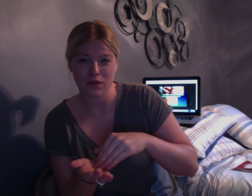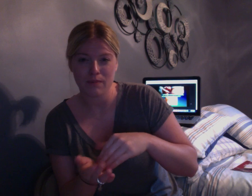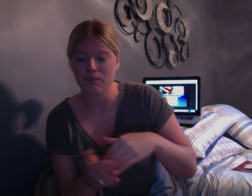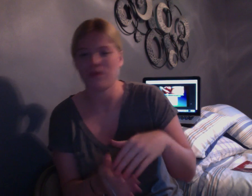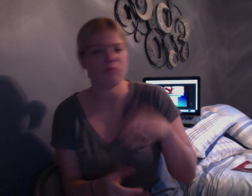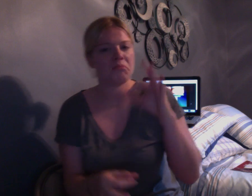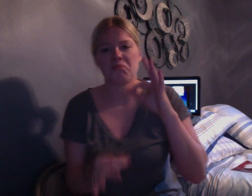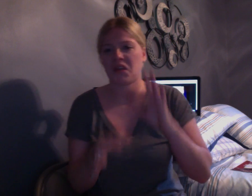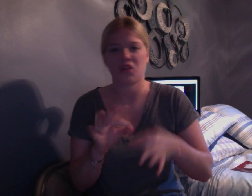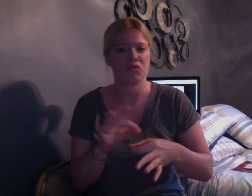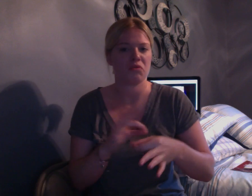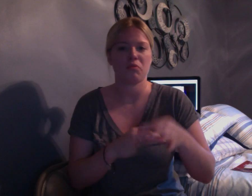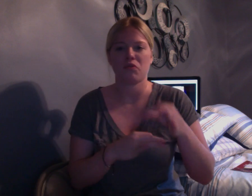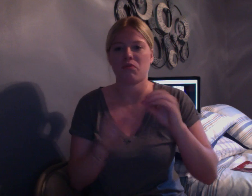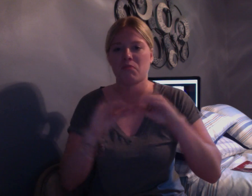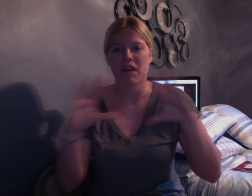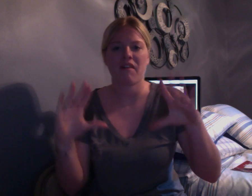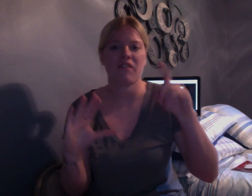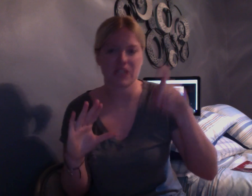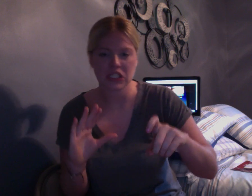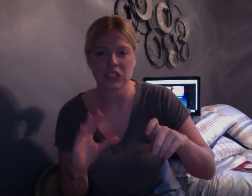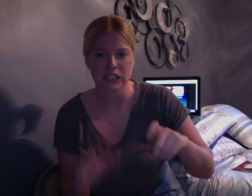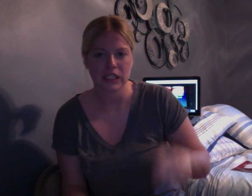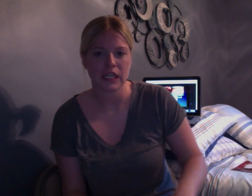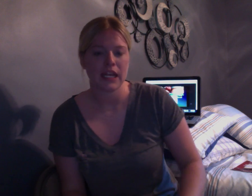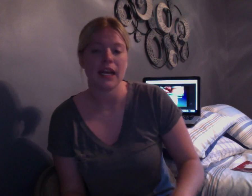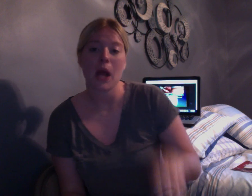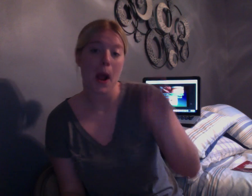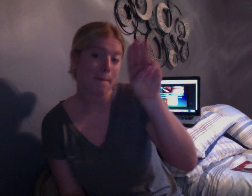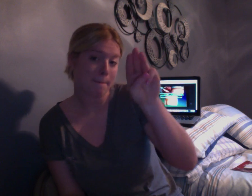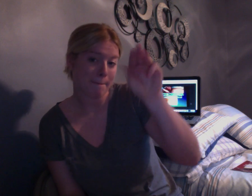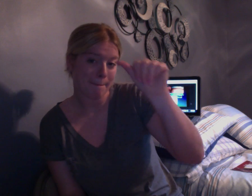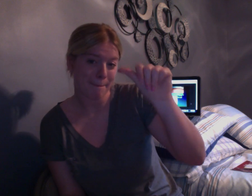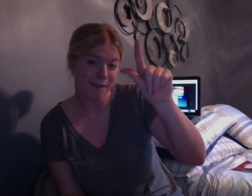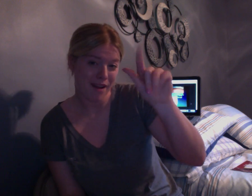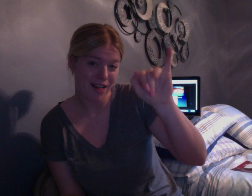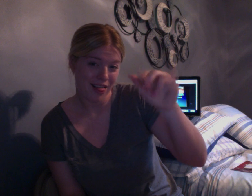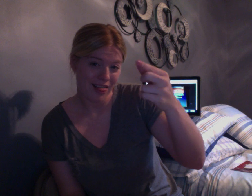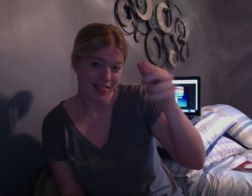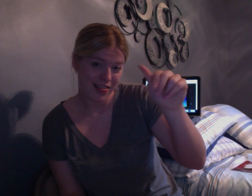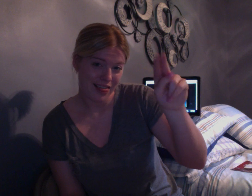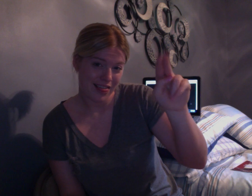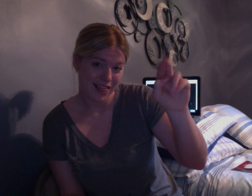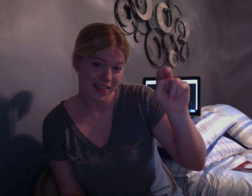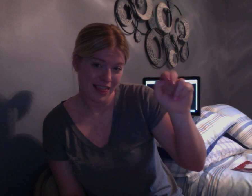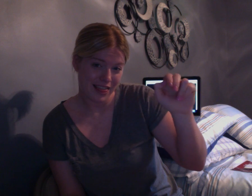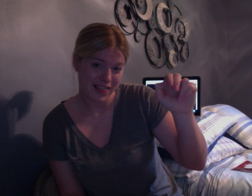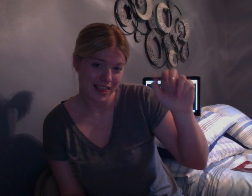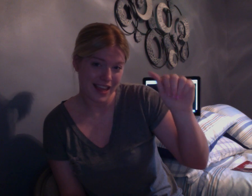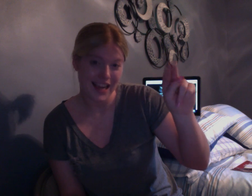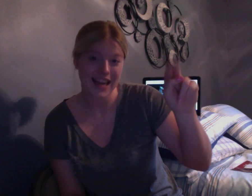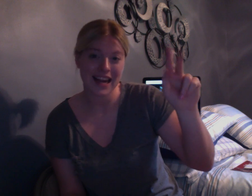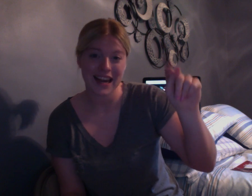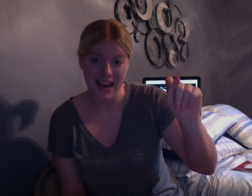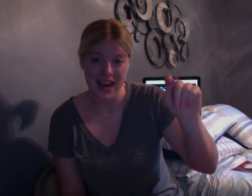white, blue, and gray. Malignant melanoma is the least common of the three types of skin cancers, but it is the most